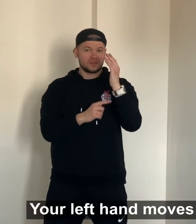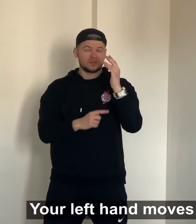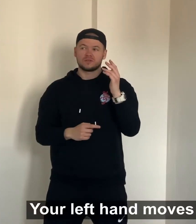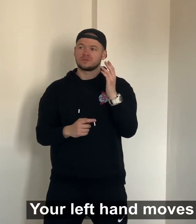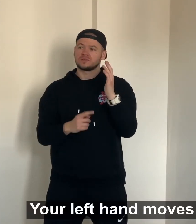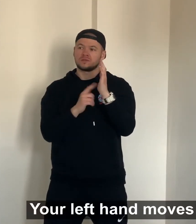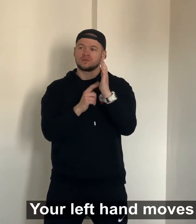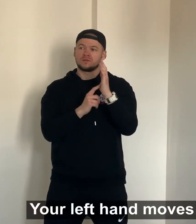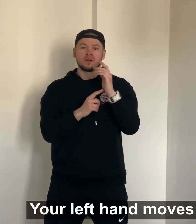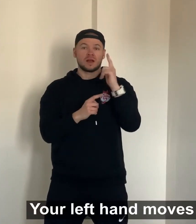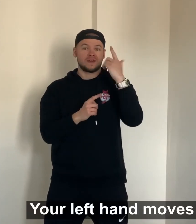left hand moves up